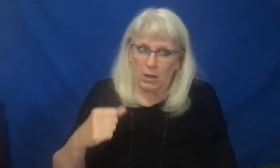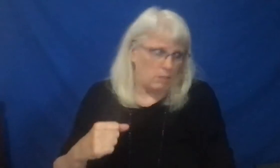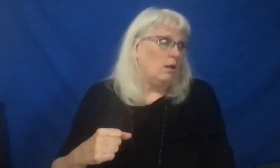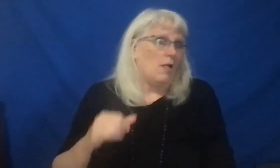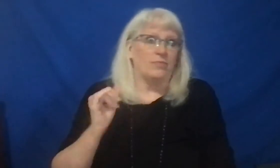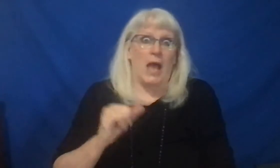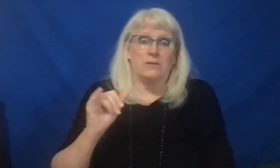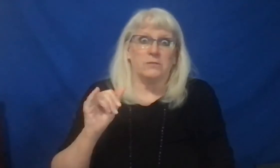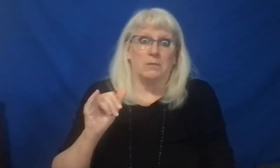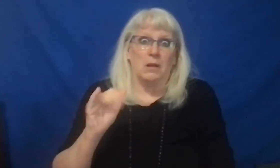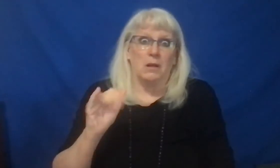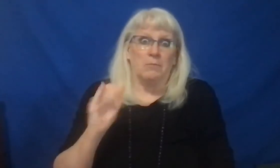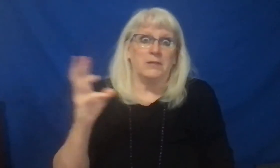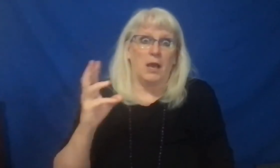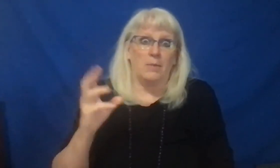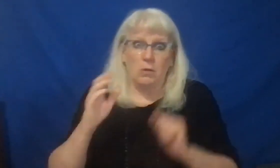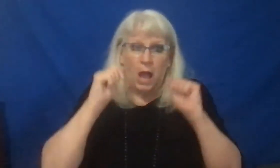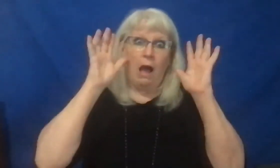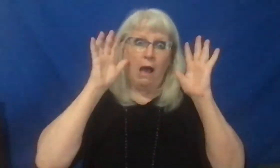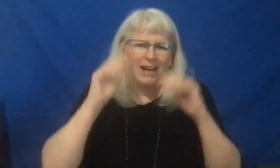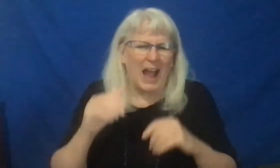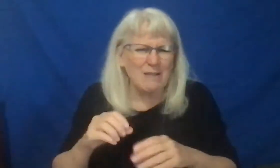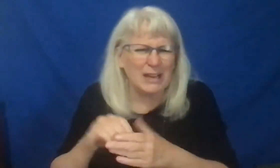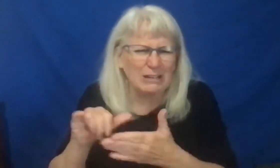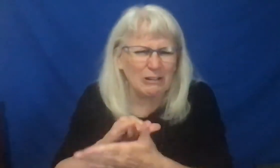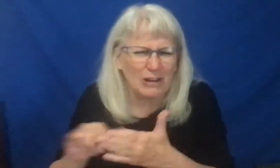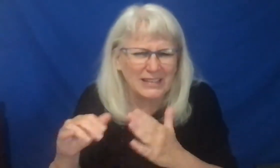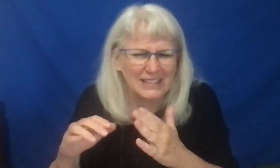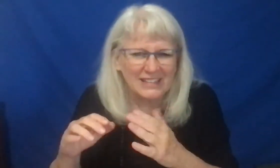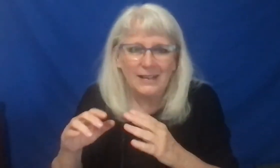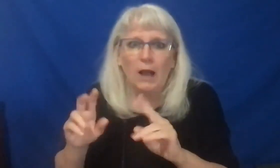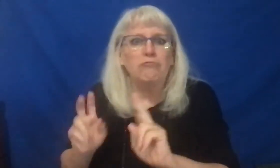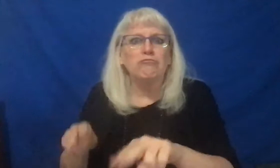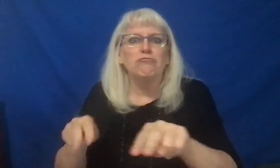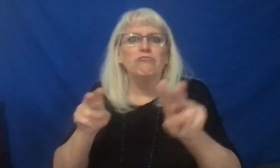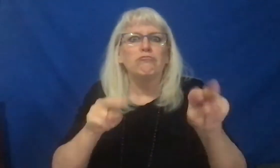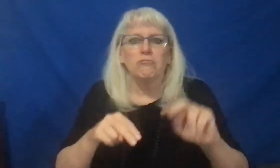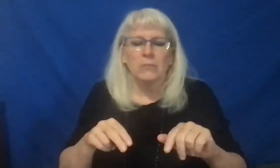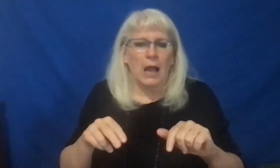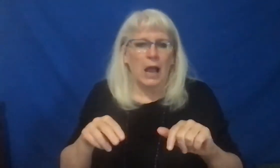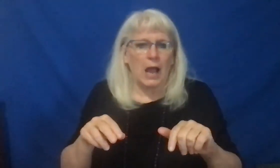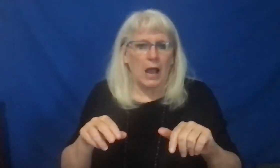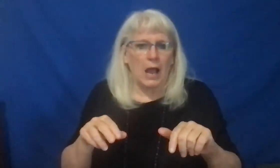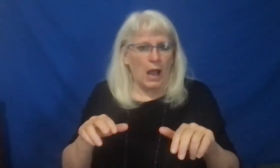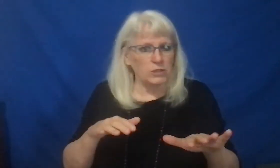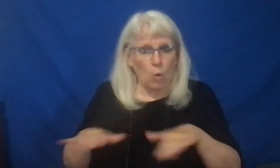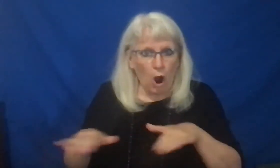York City, um, doing this work in general service, and I'm walking alongside Bill